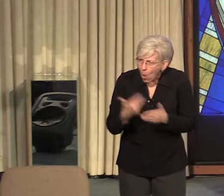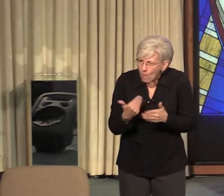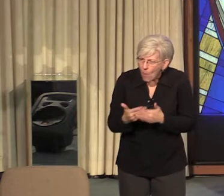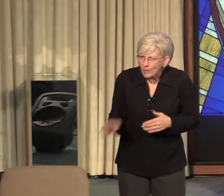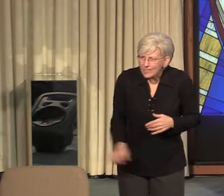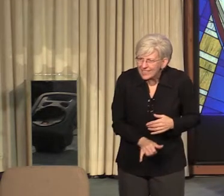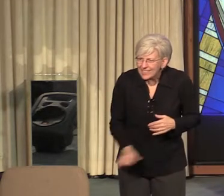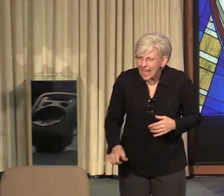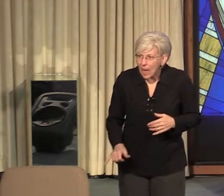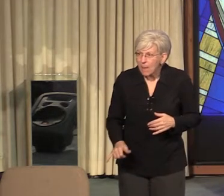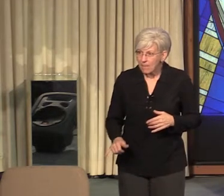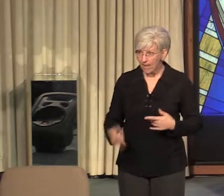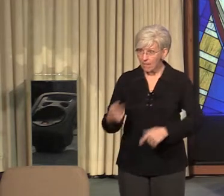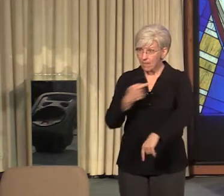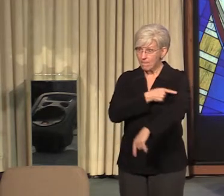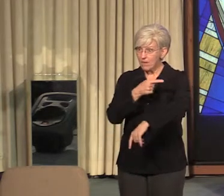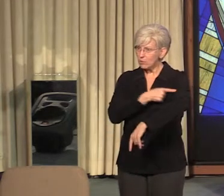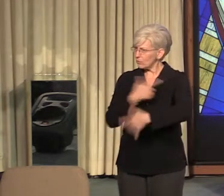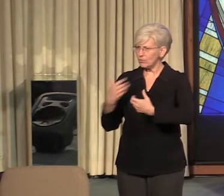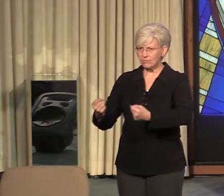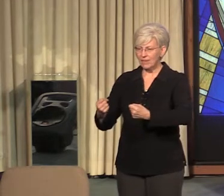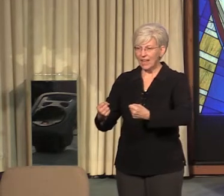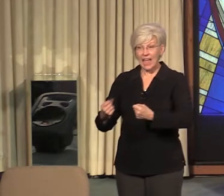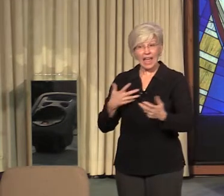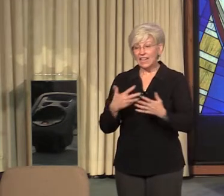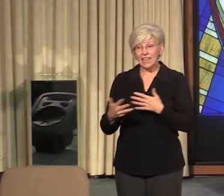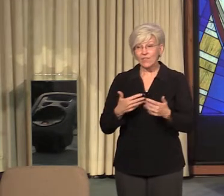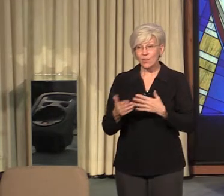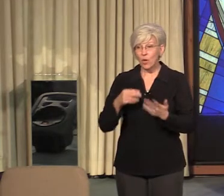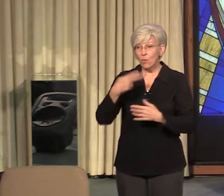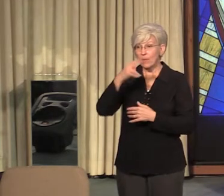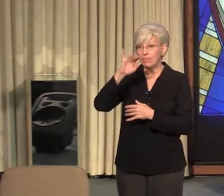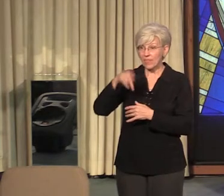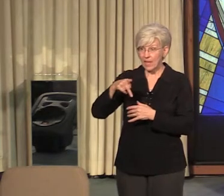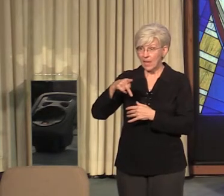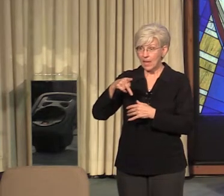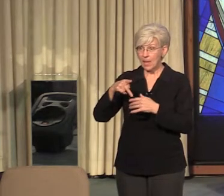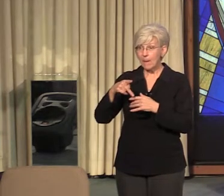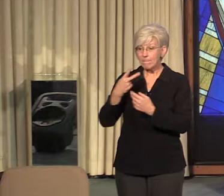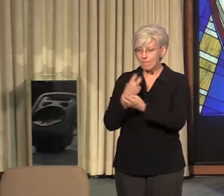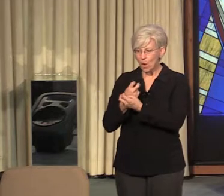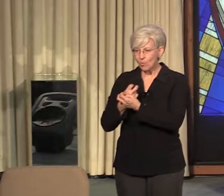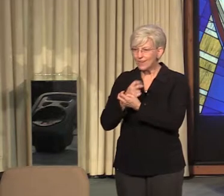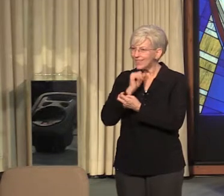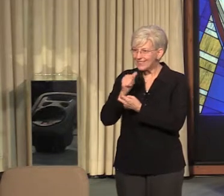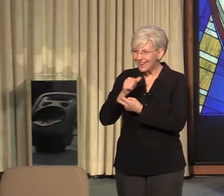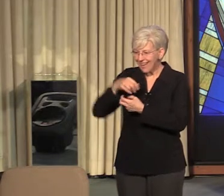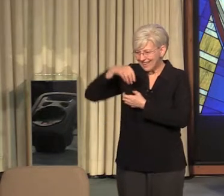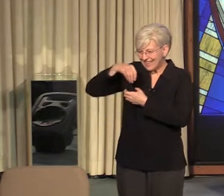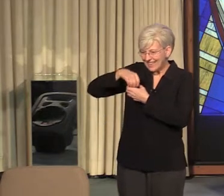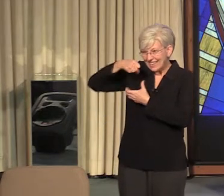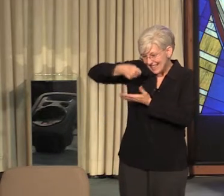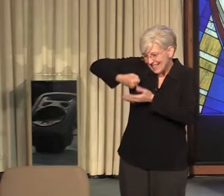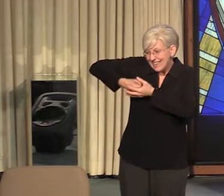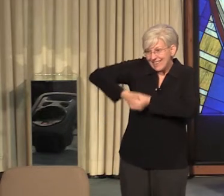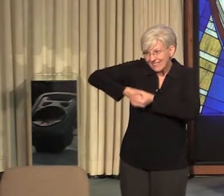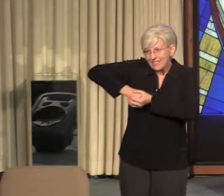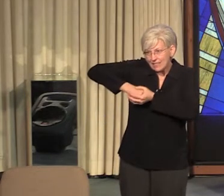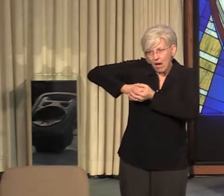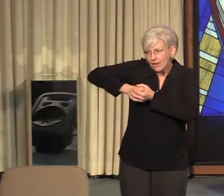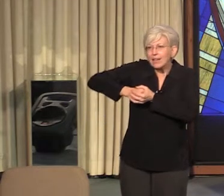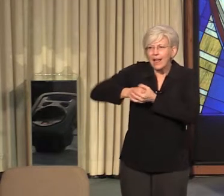restored, and although the hip bone is not yet in the socket, I'm certain that it soon will be, and that I shall be made perfectly whole.